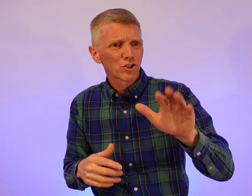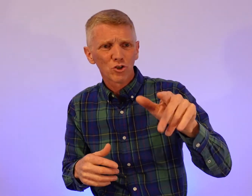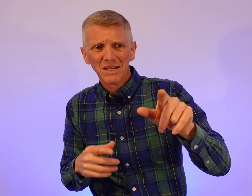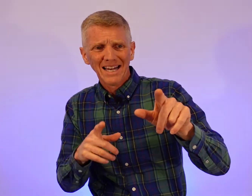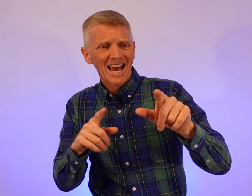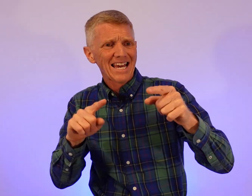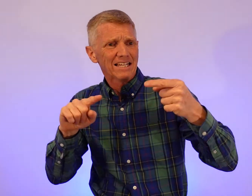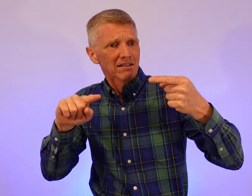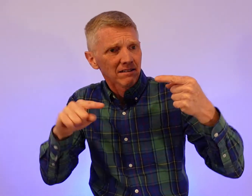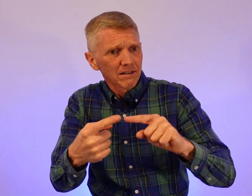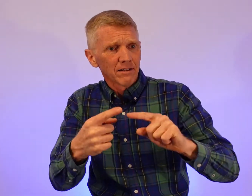me, hey,